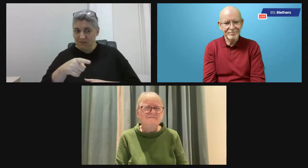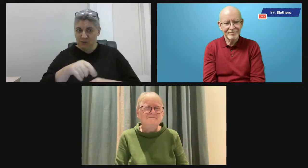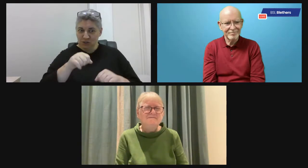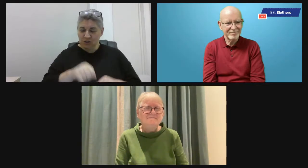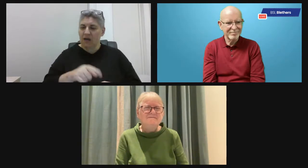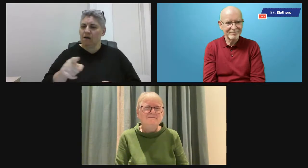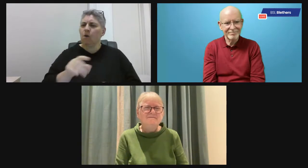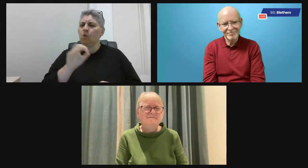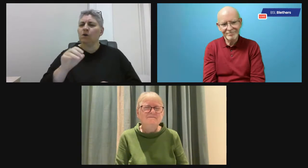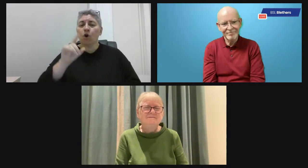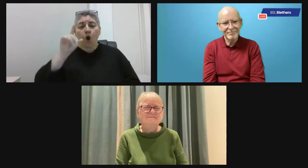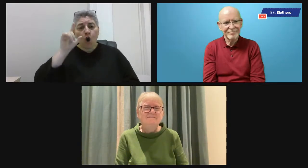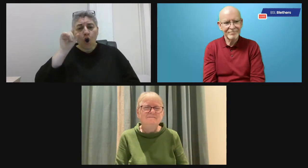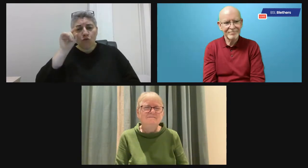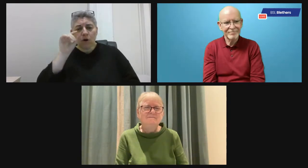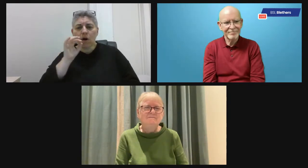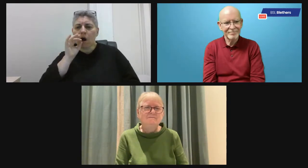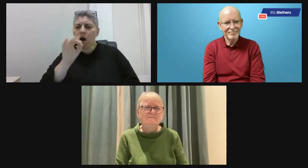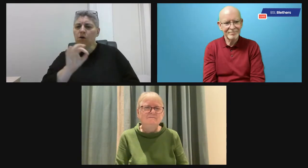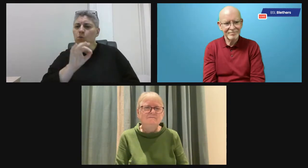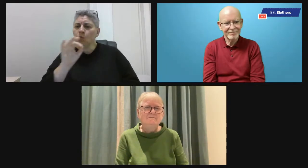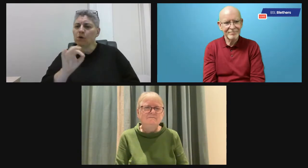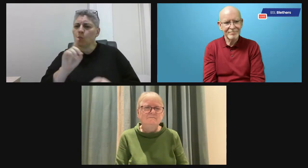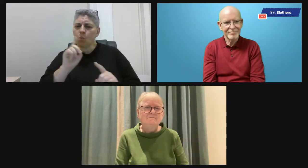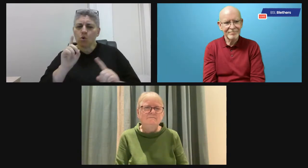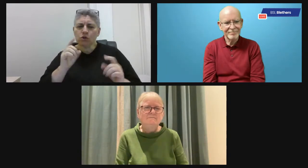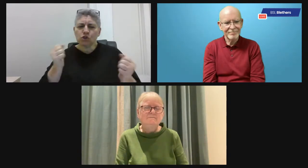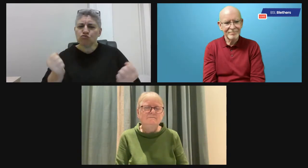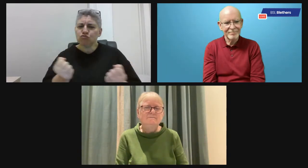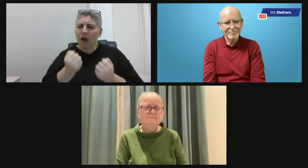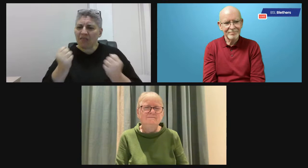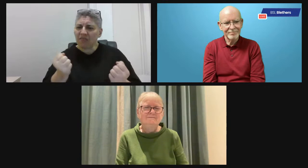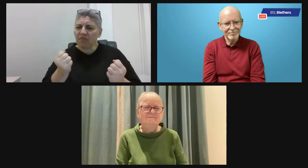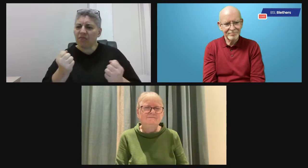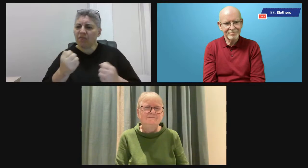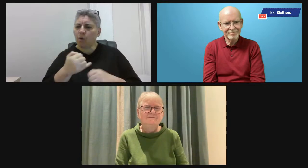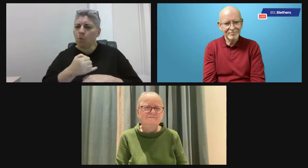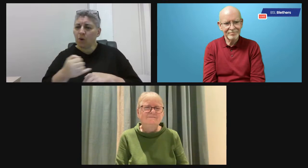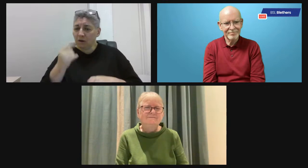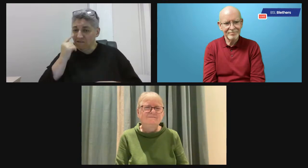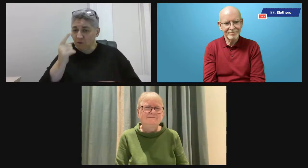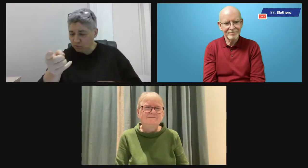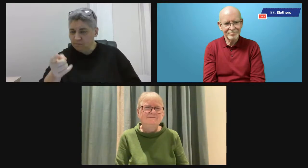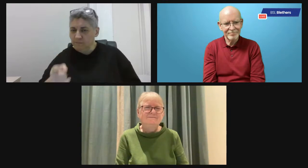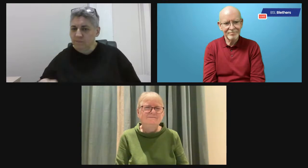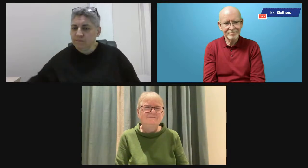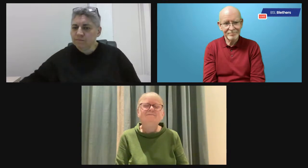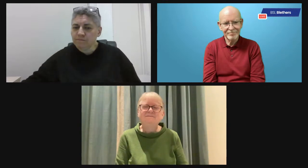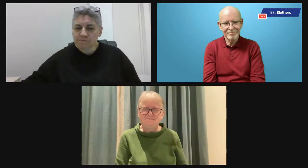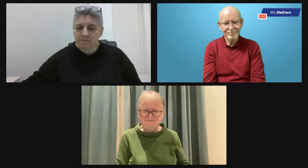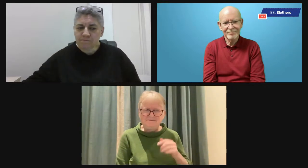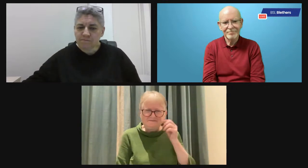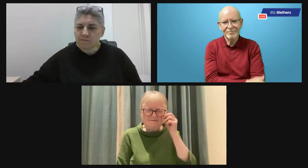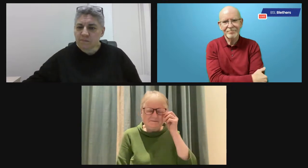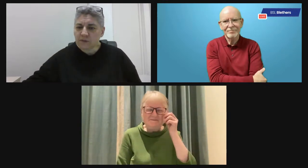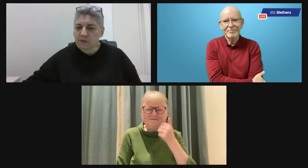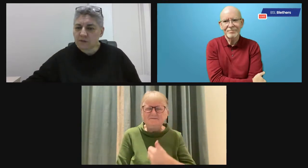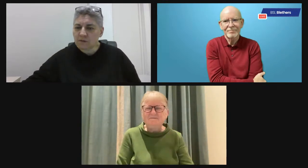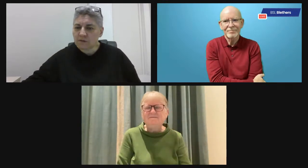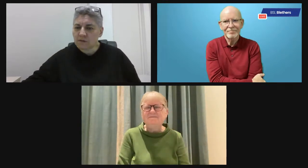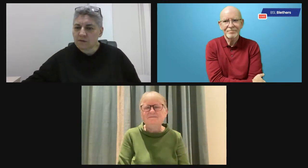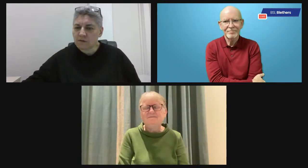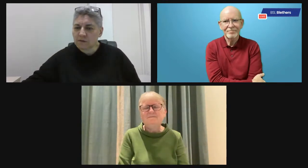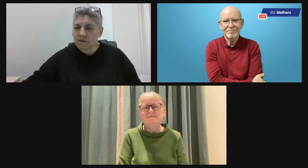So I've got a question to you, Clark as the president, Emma as you as the chair. What